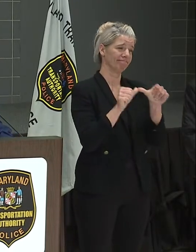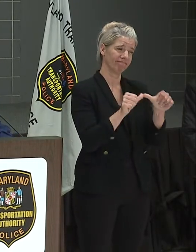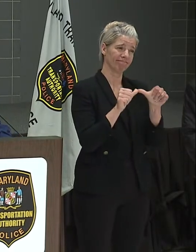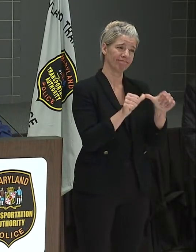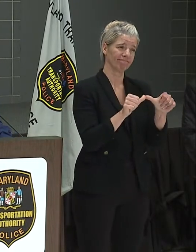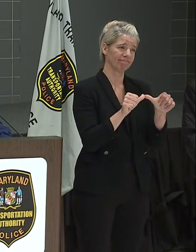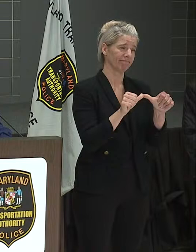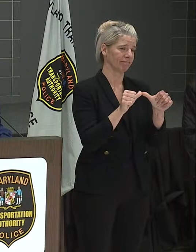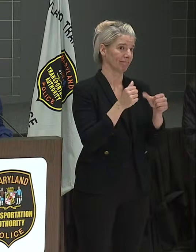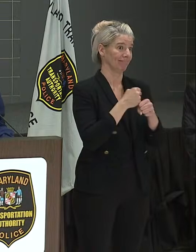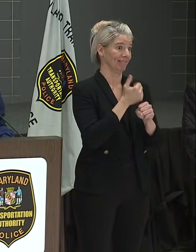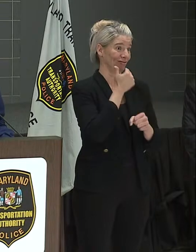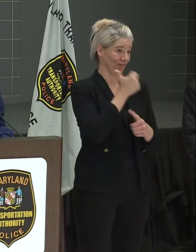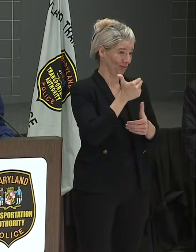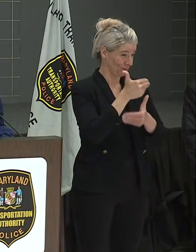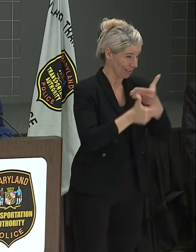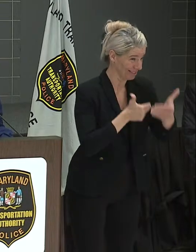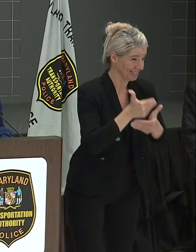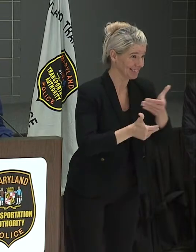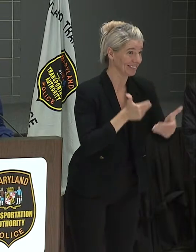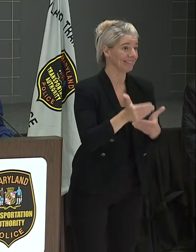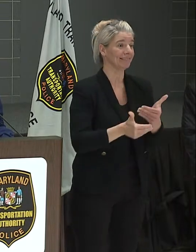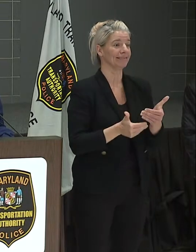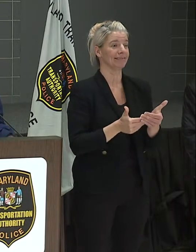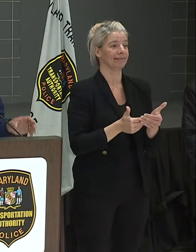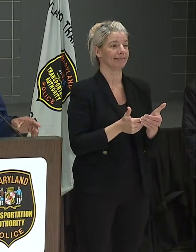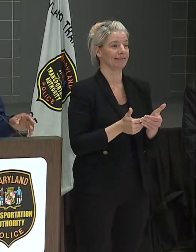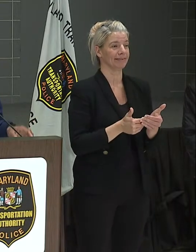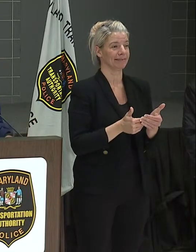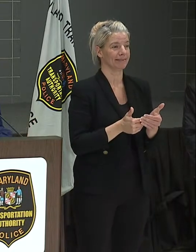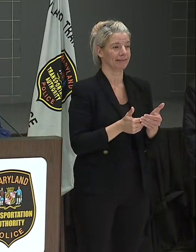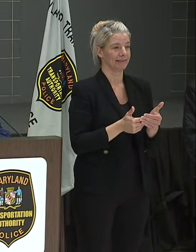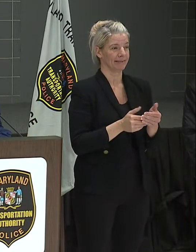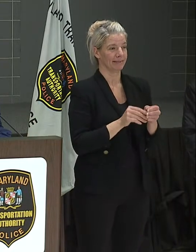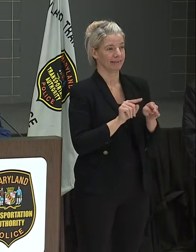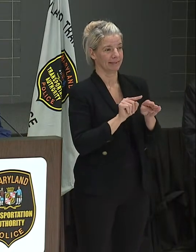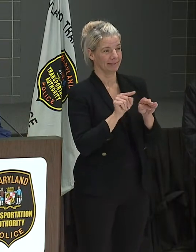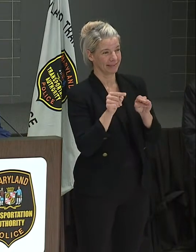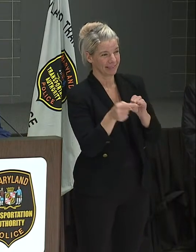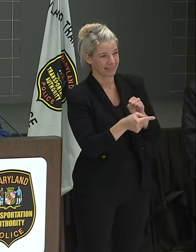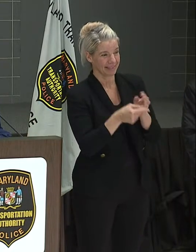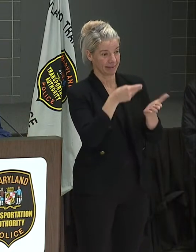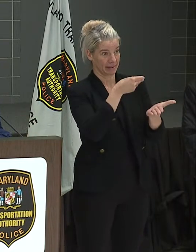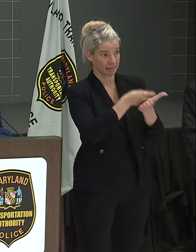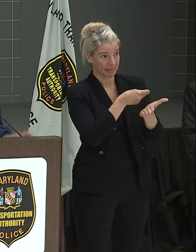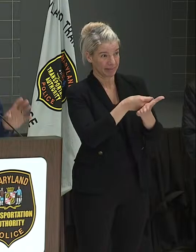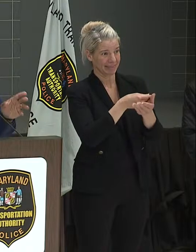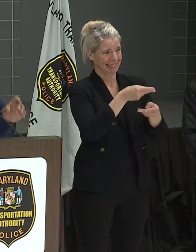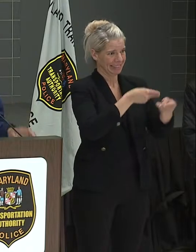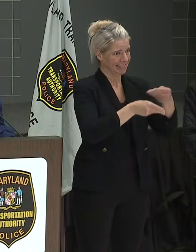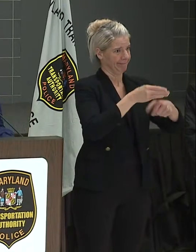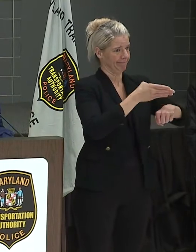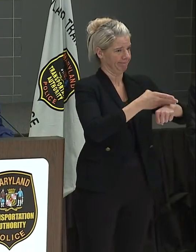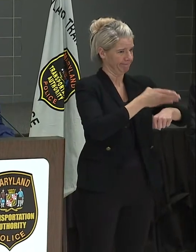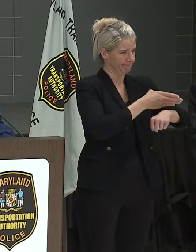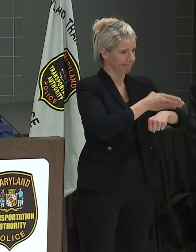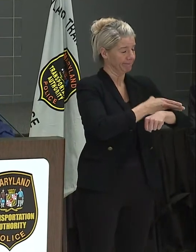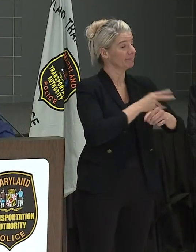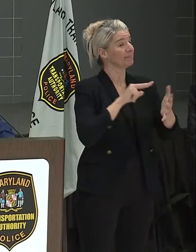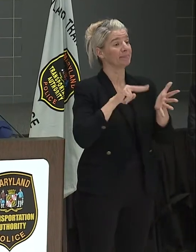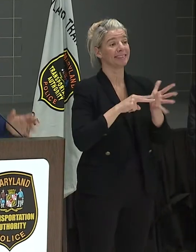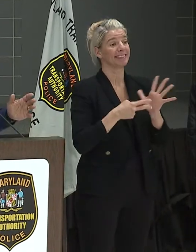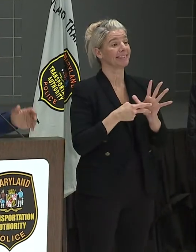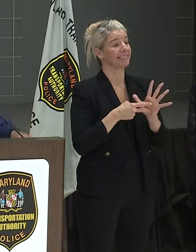progress, restoring navigation, restoring commerce in this great port. To that end, we shared with you